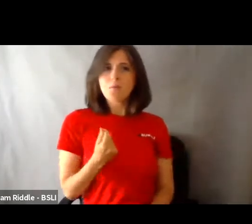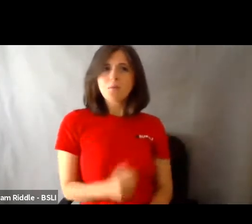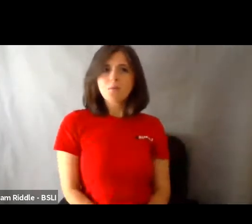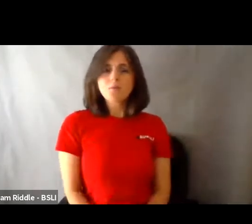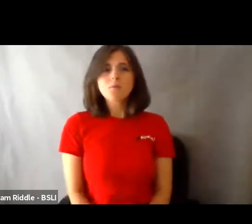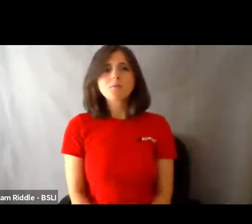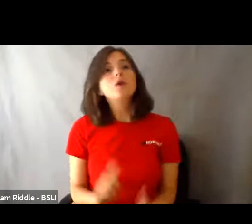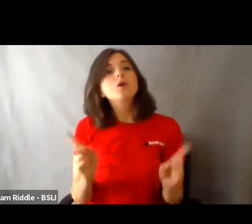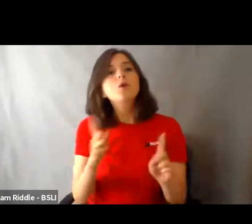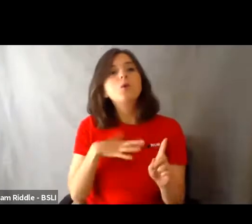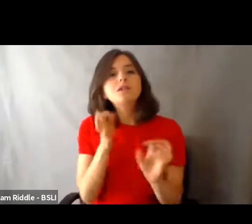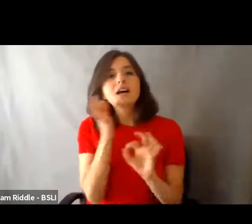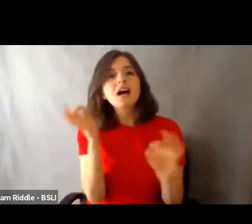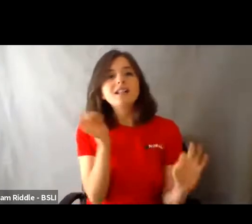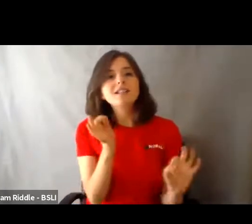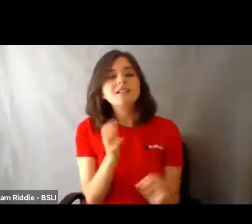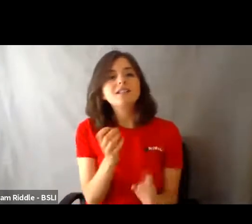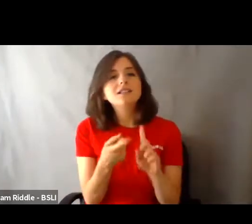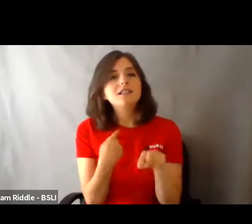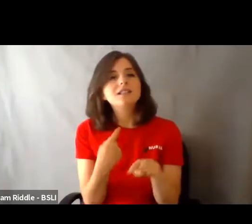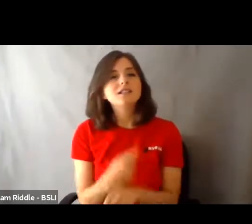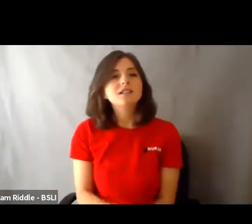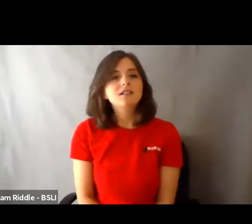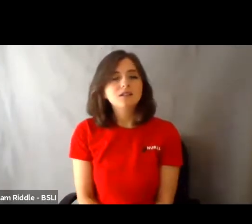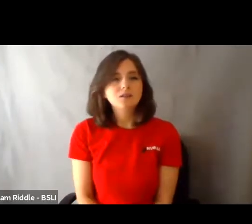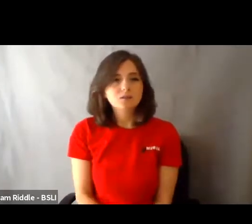Who'd like to answer that question first?